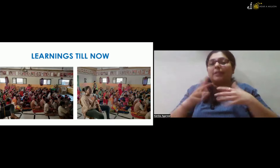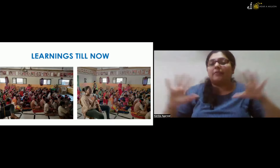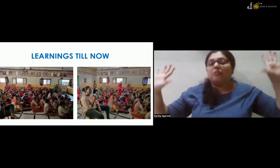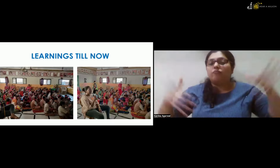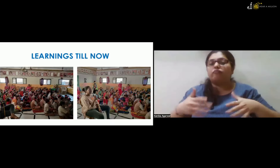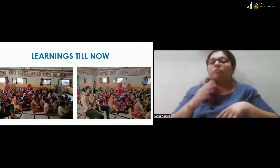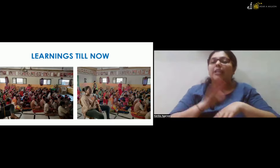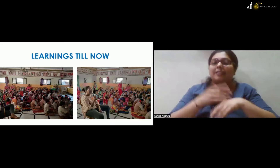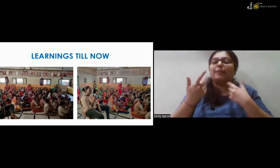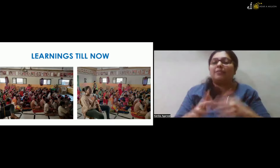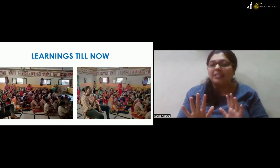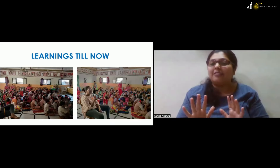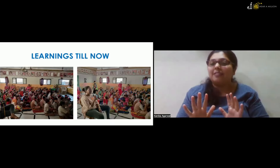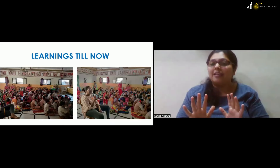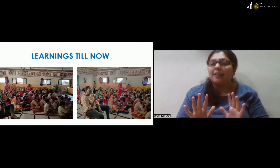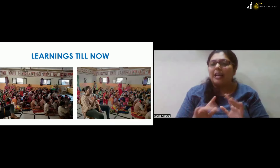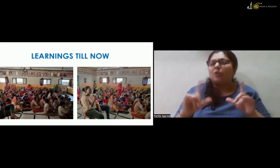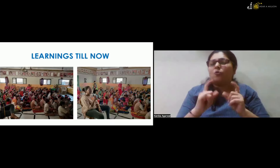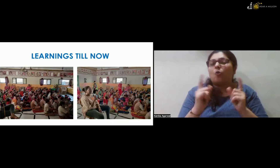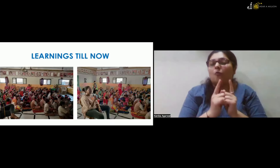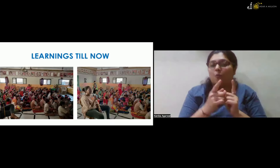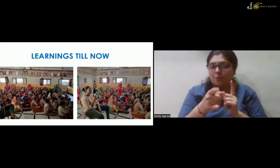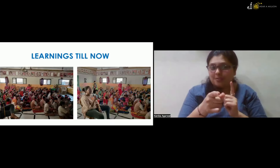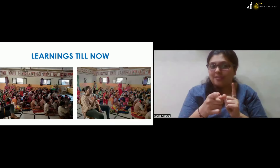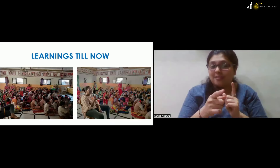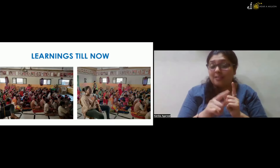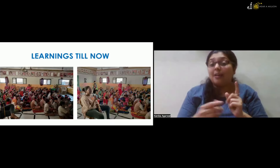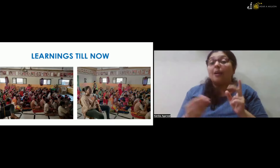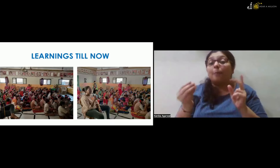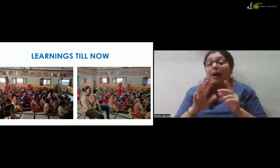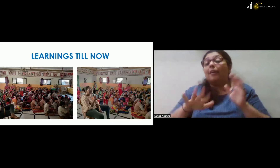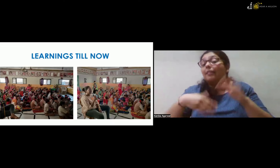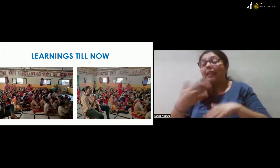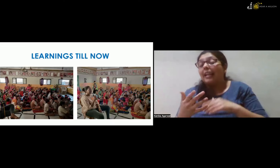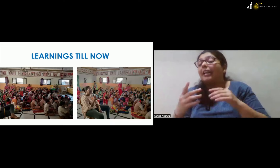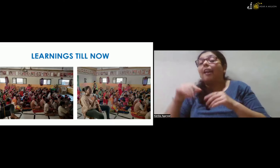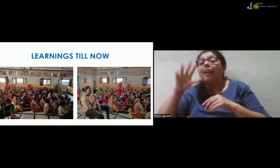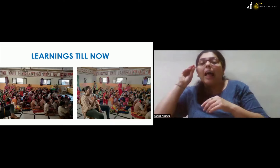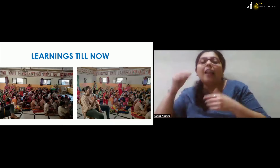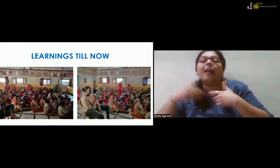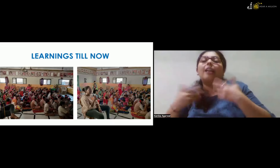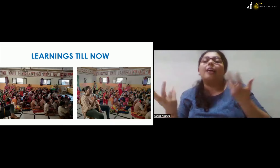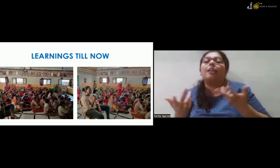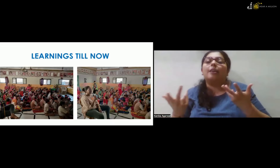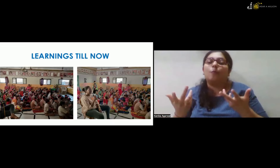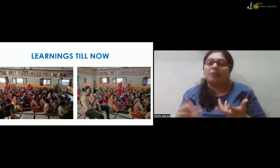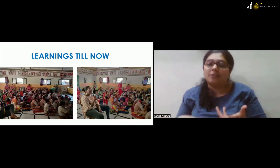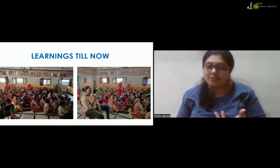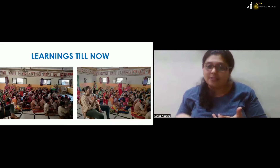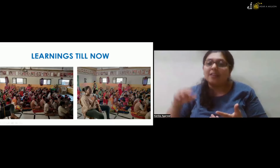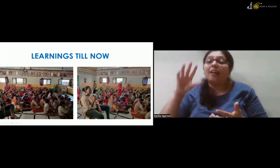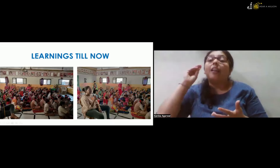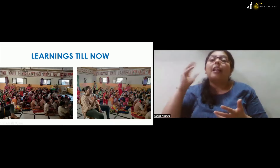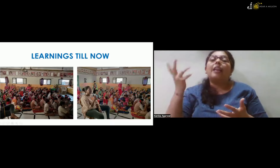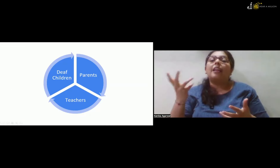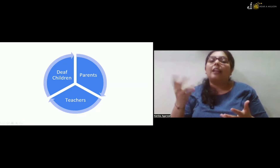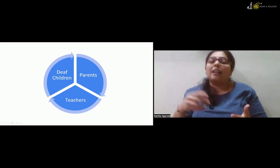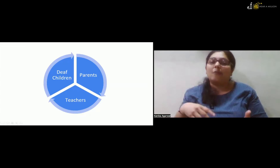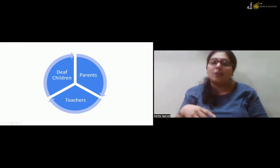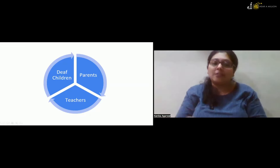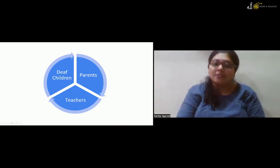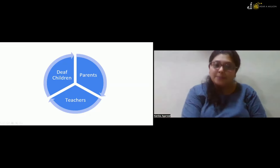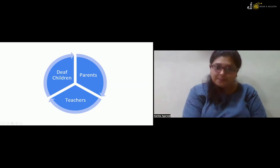about 100 such people who were coming in, but these are just, you could see very few.